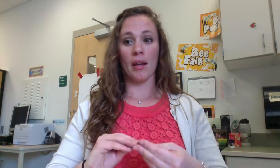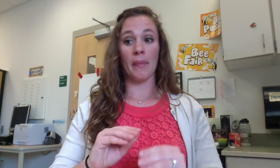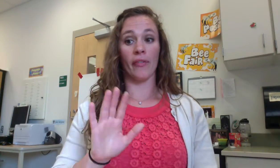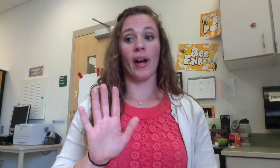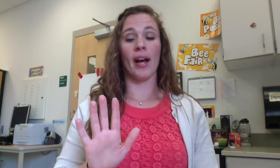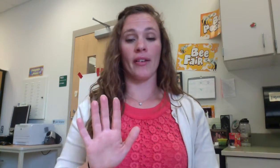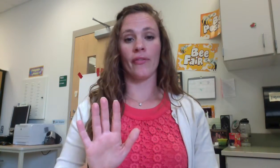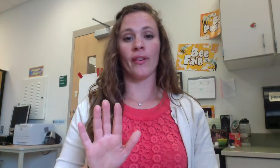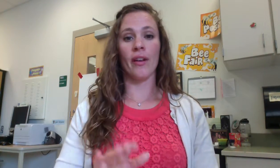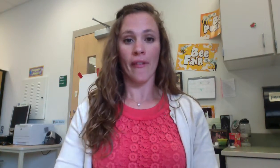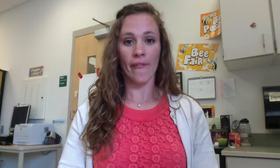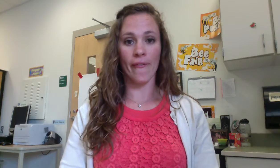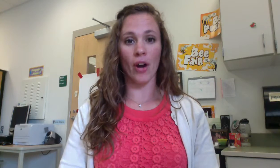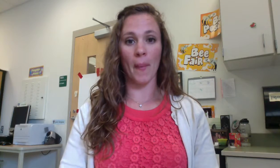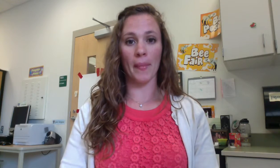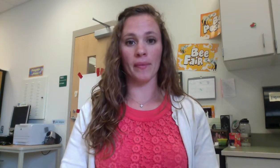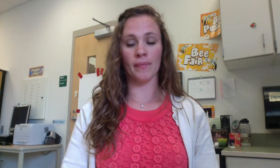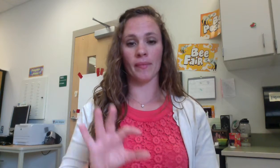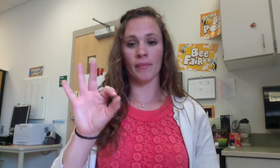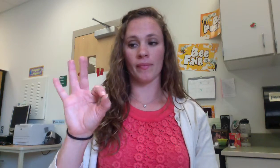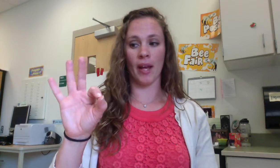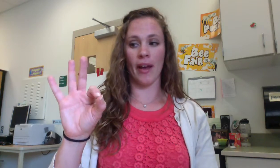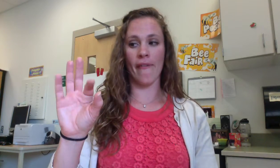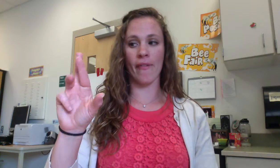Number five, from.